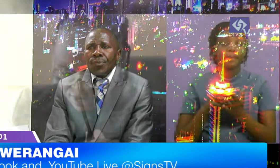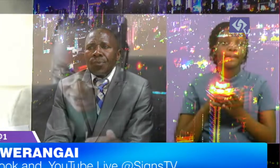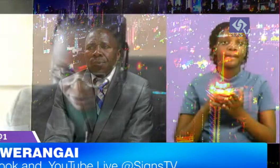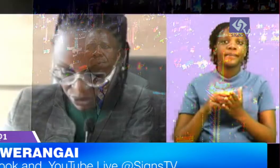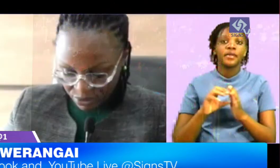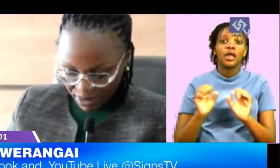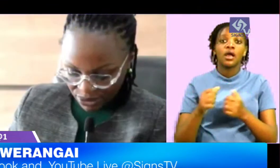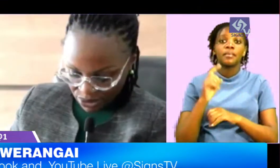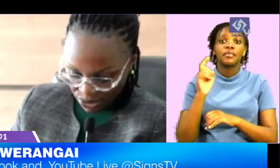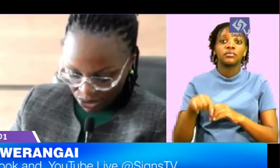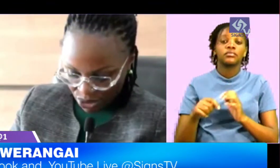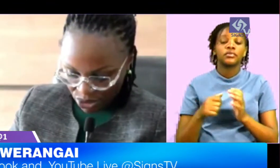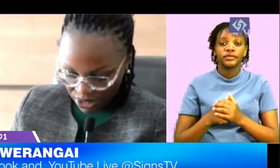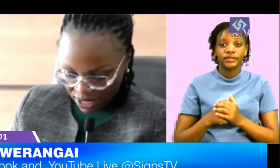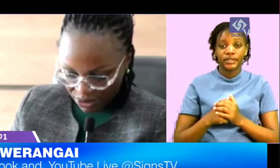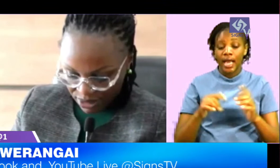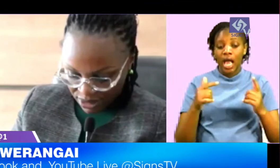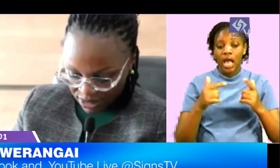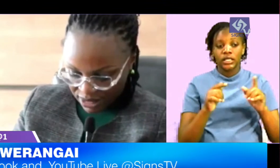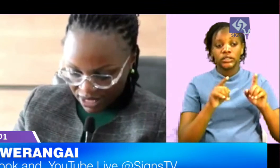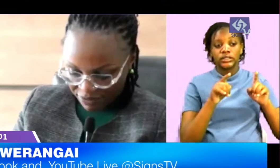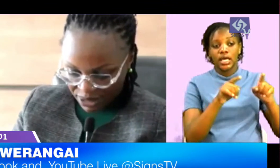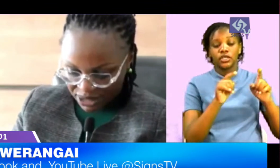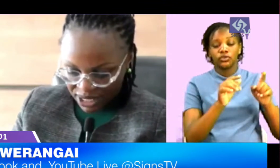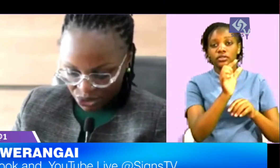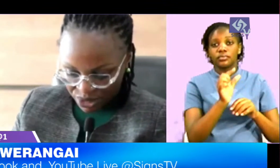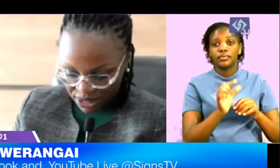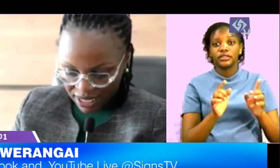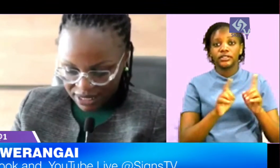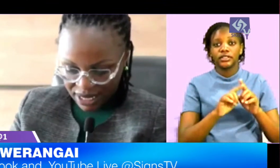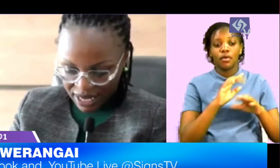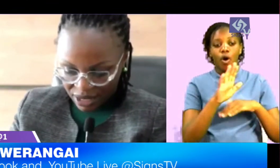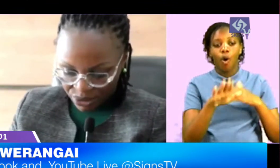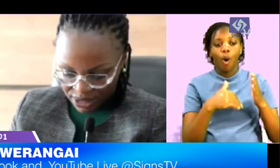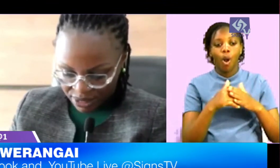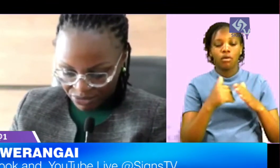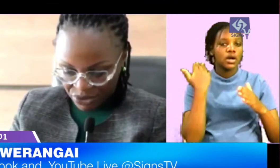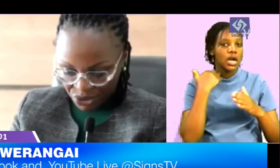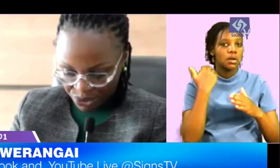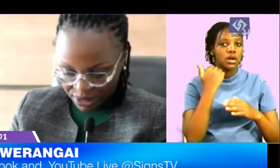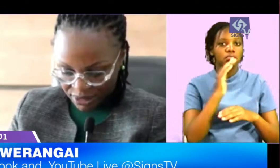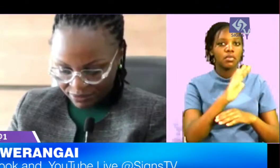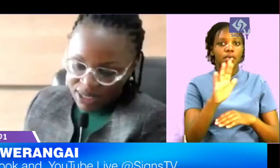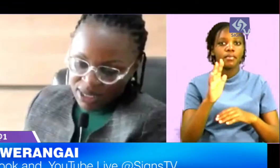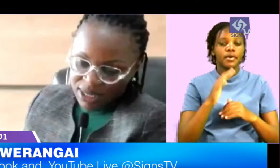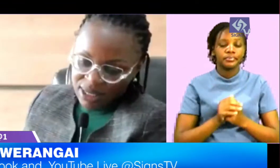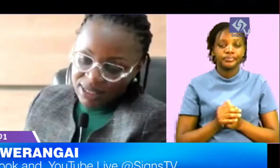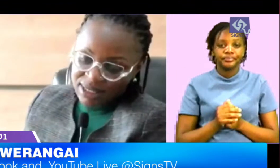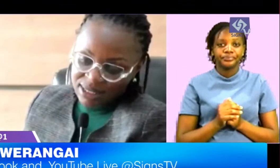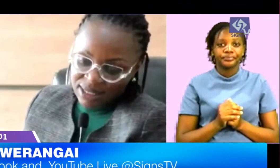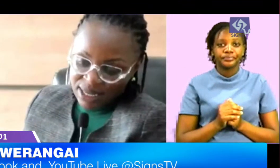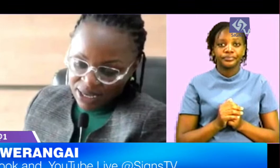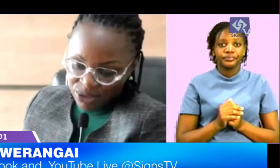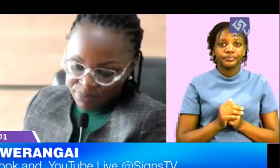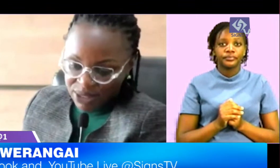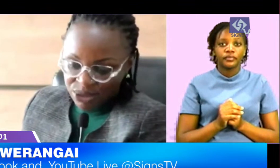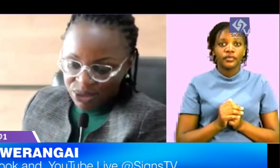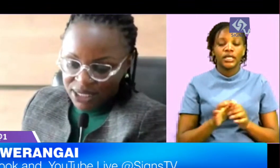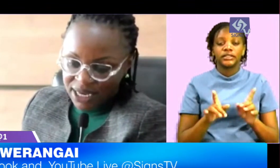Against the accused persons on all the counts that they have been charged with, and I acquit them forthwith. That the sixth accused person only had